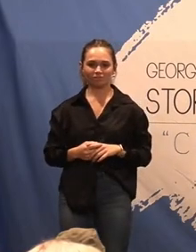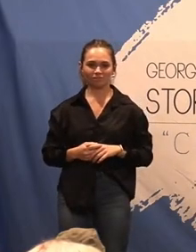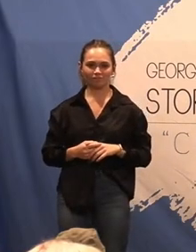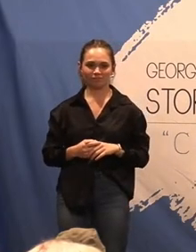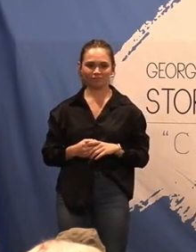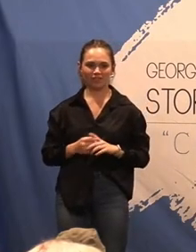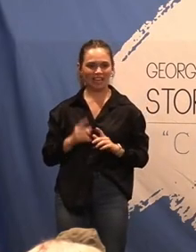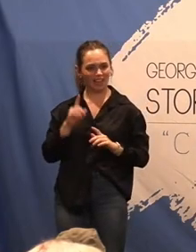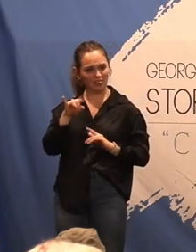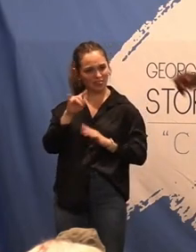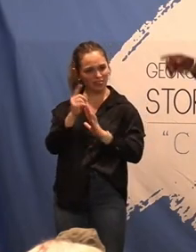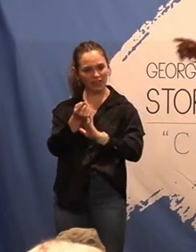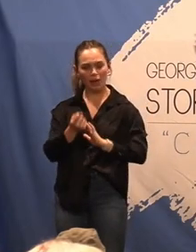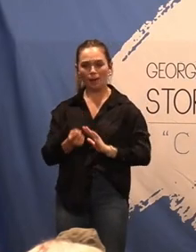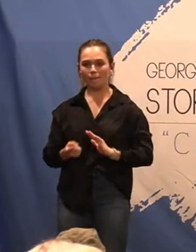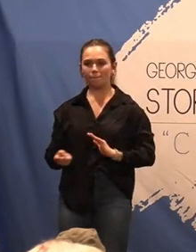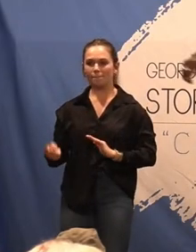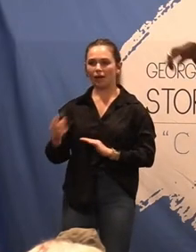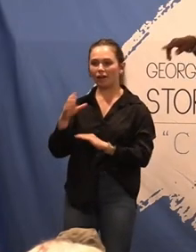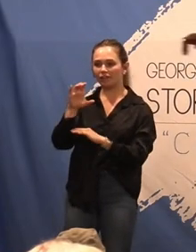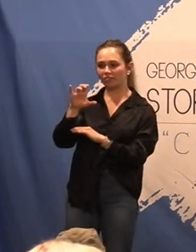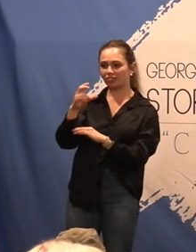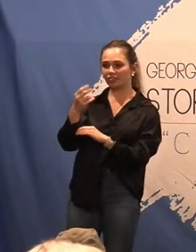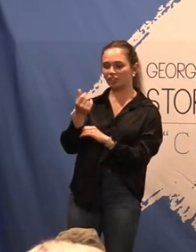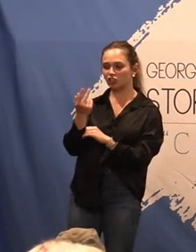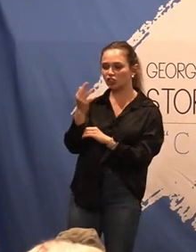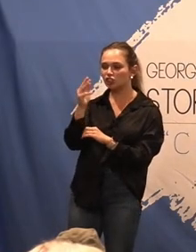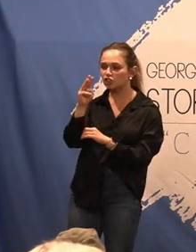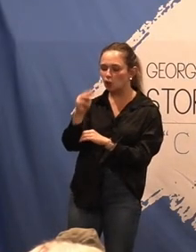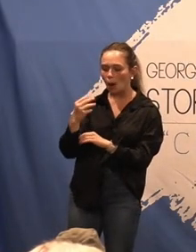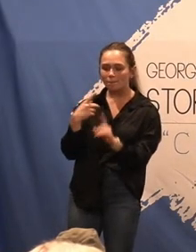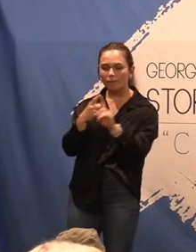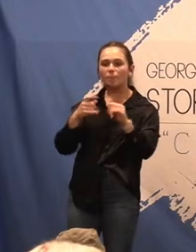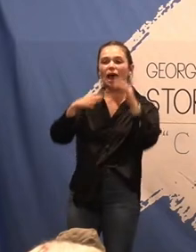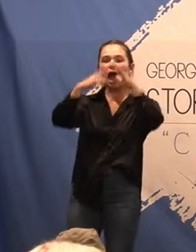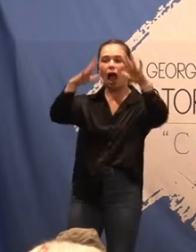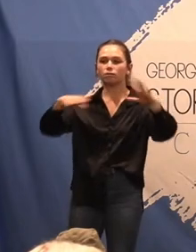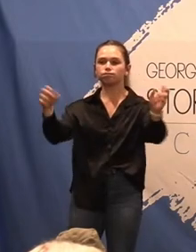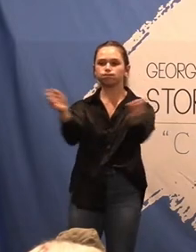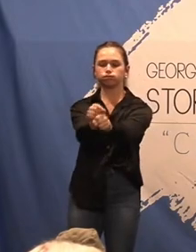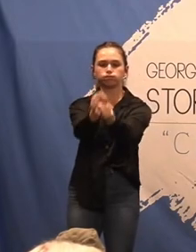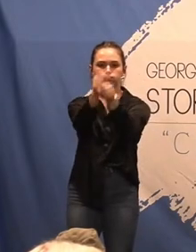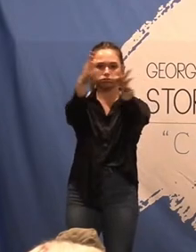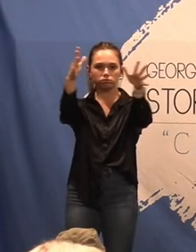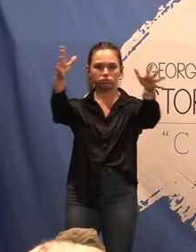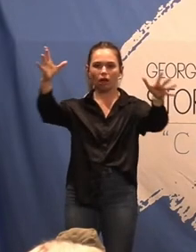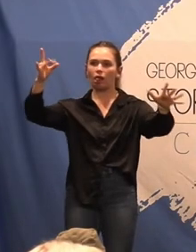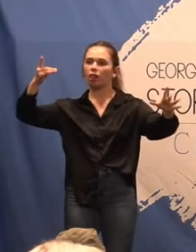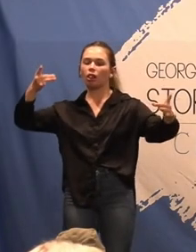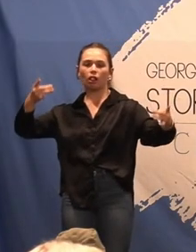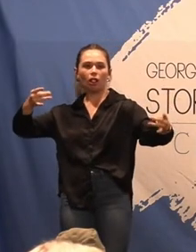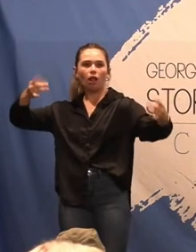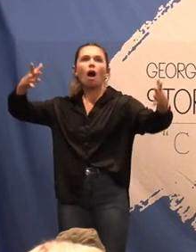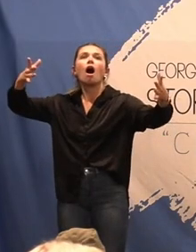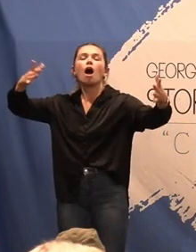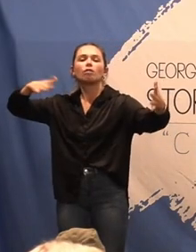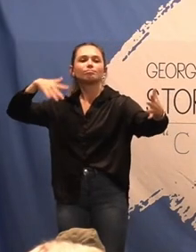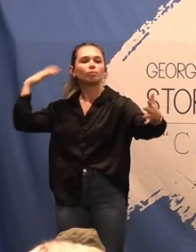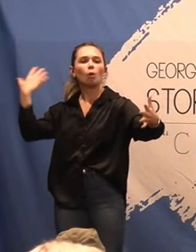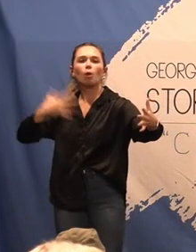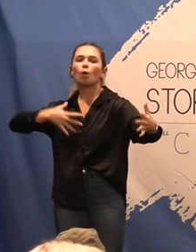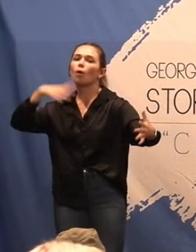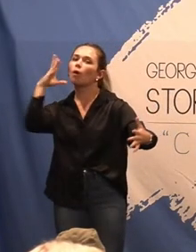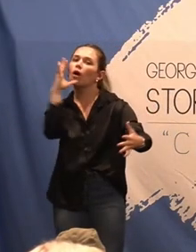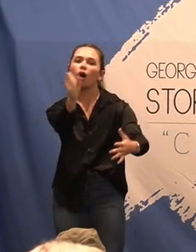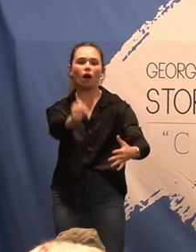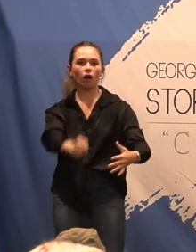And just at that moment, the charm surrounding that house exploded, and the light they gave off was something marvelous to